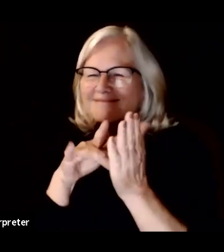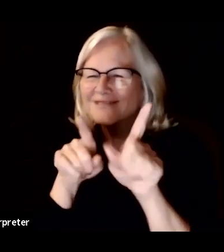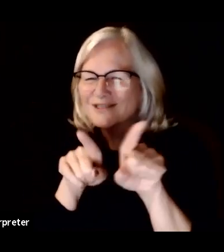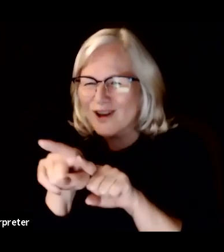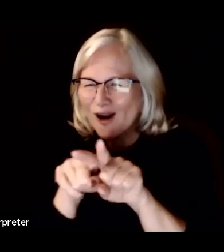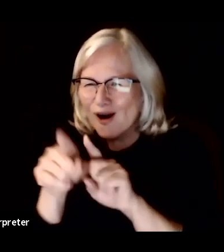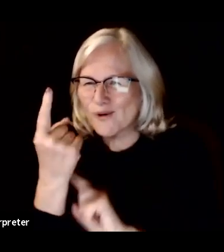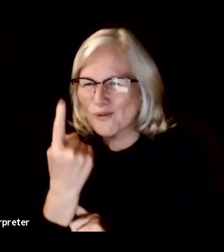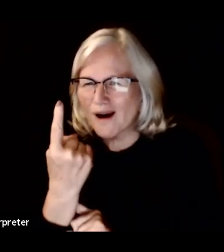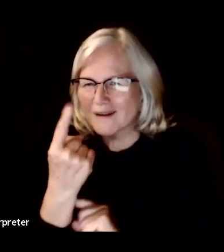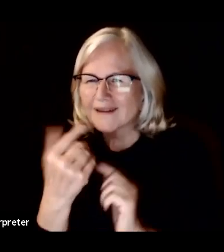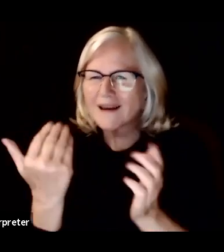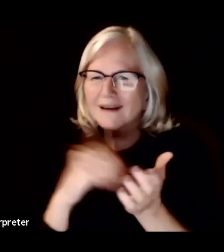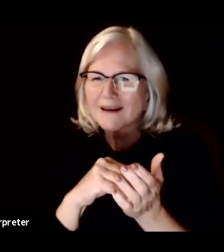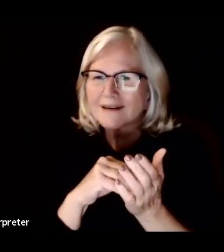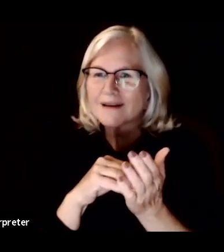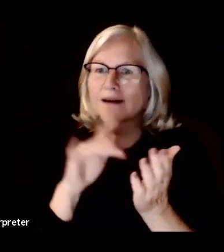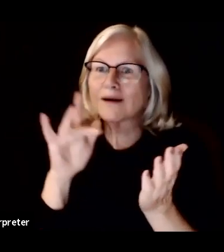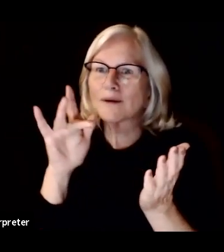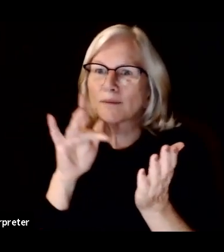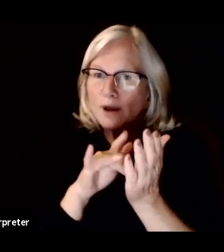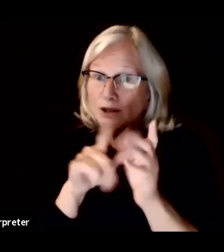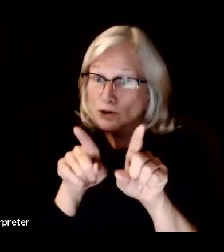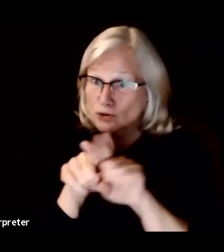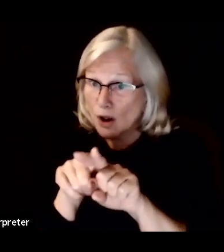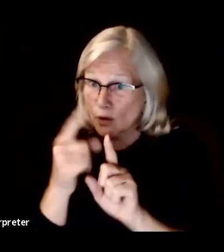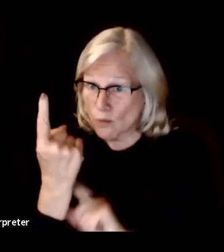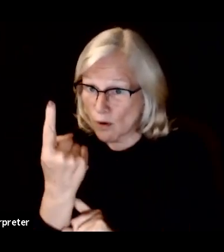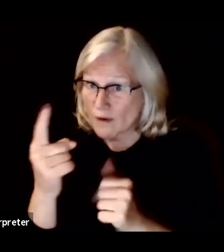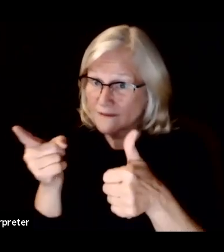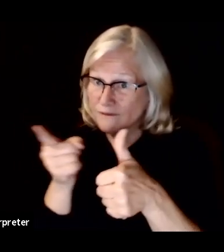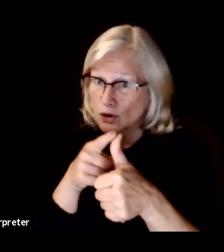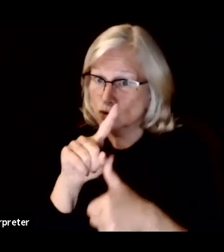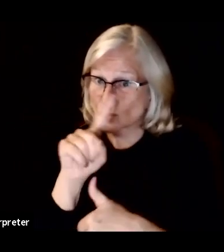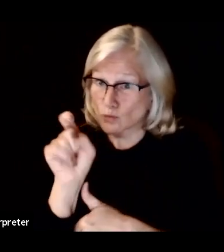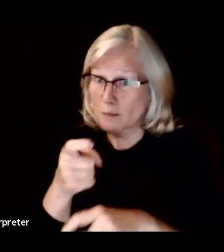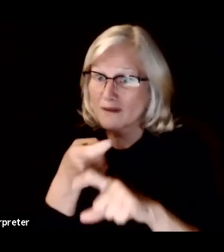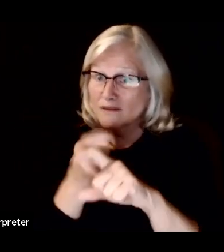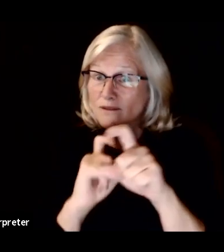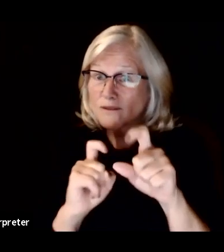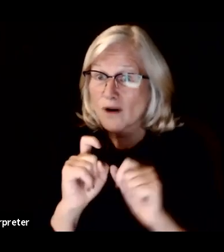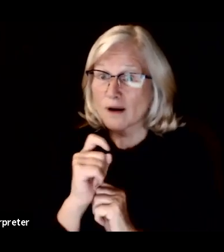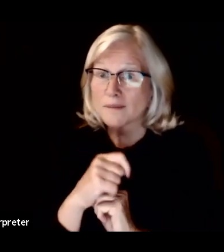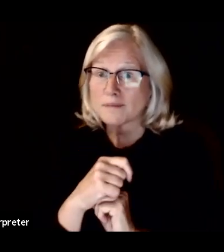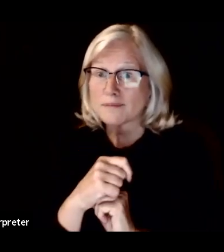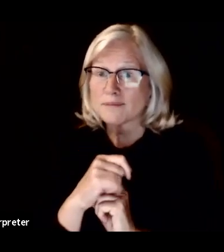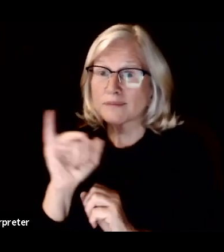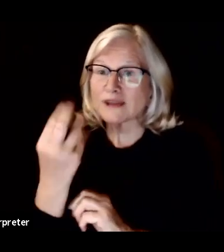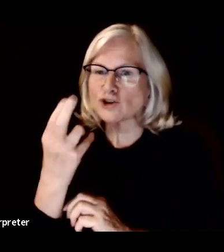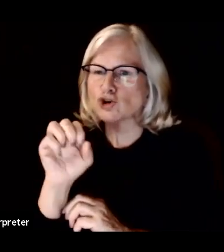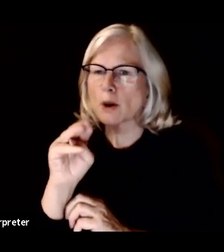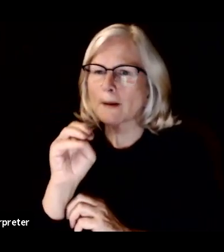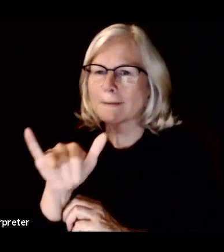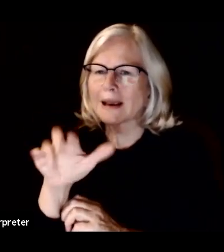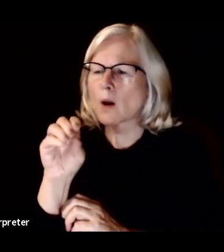your telephone keypad. Your first question comes from the line of Jeremy Olson from Star Tribune. Your line is open.